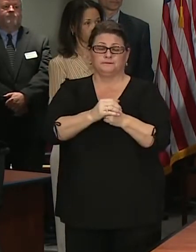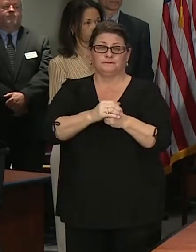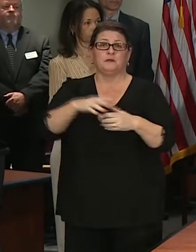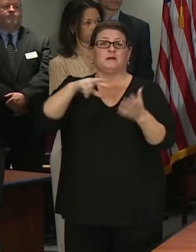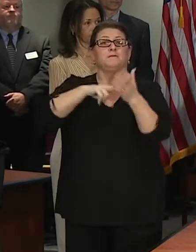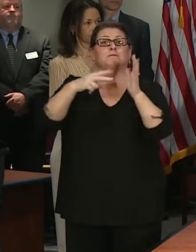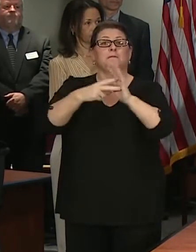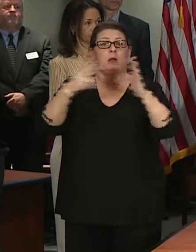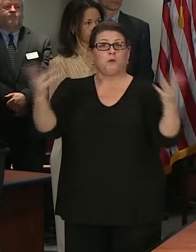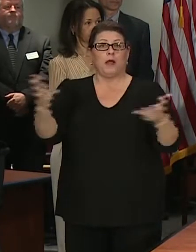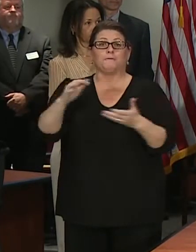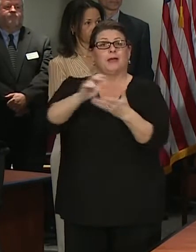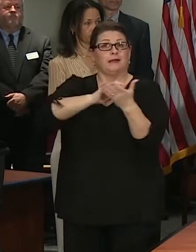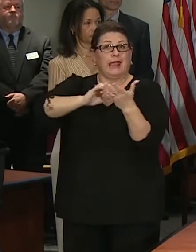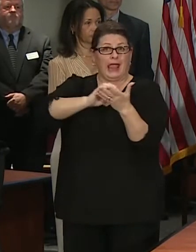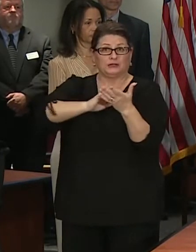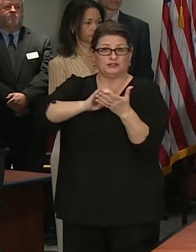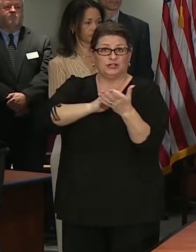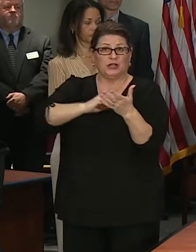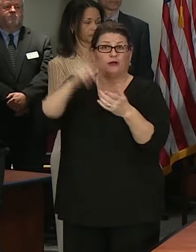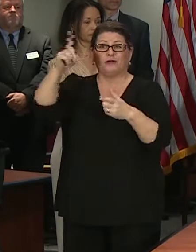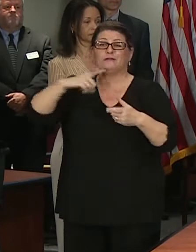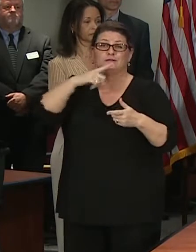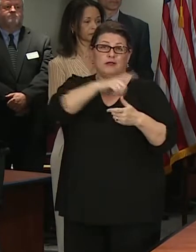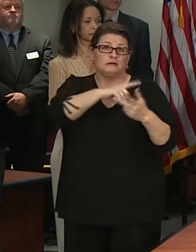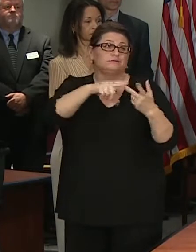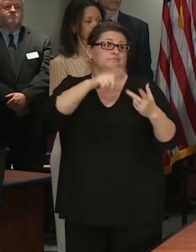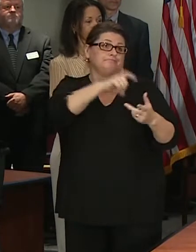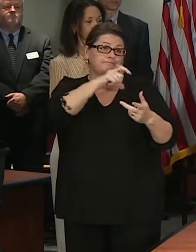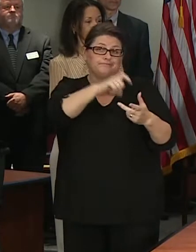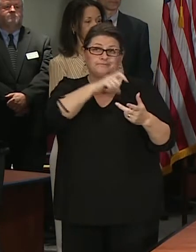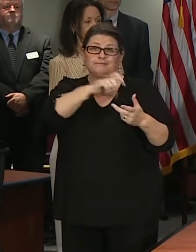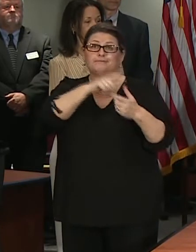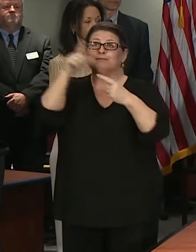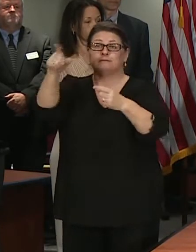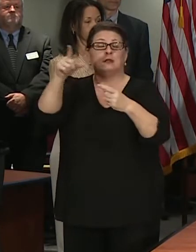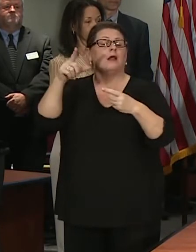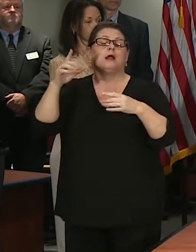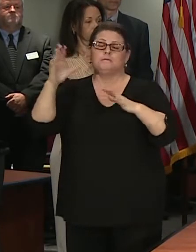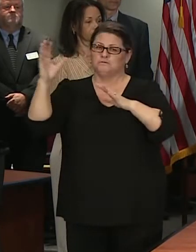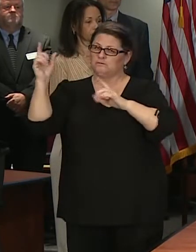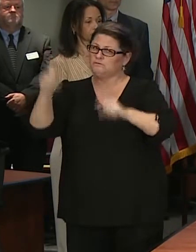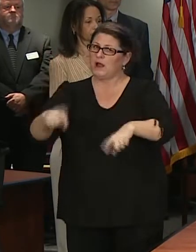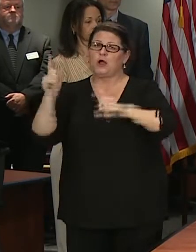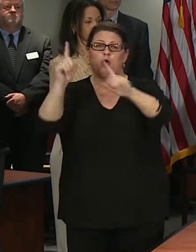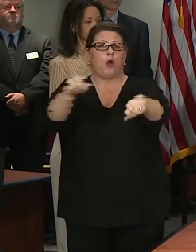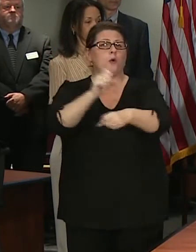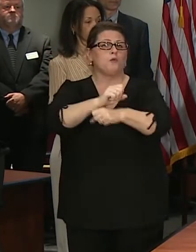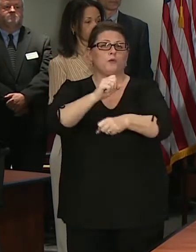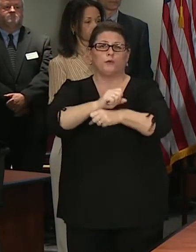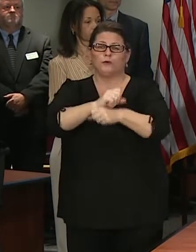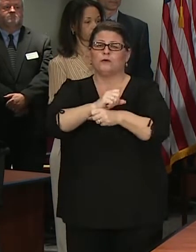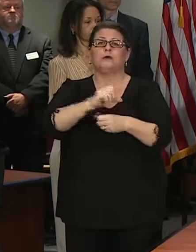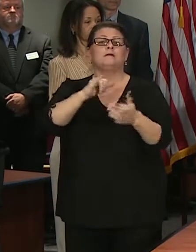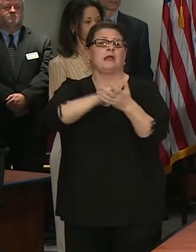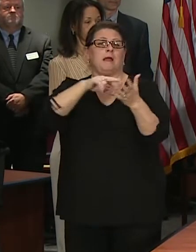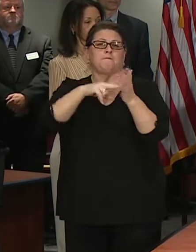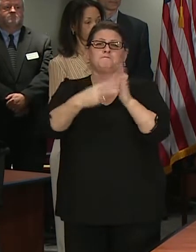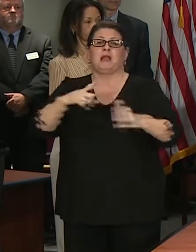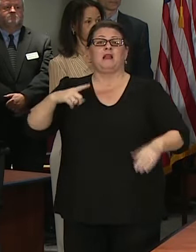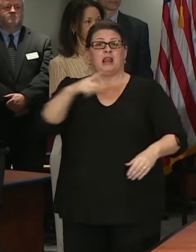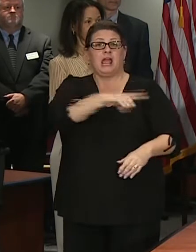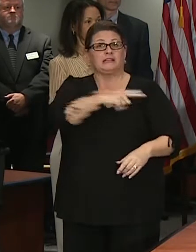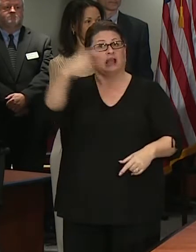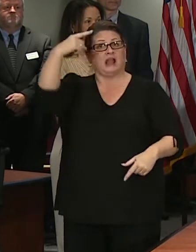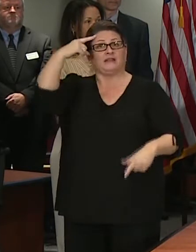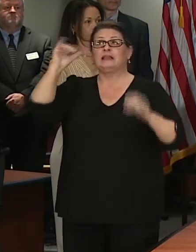police officers going to work. We have all kind of people going to work. There's no excuse for the members of the General Assembly not